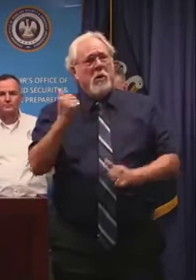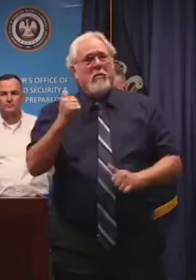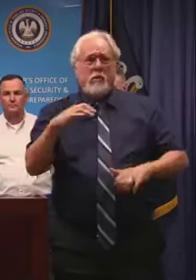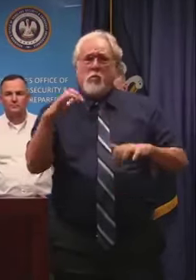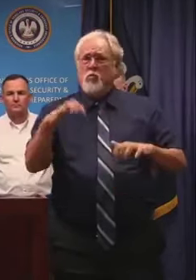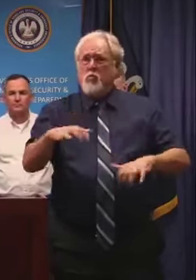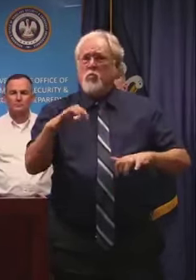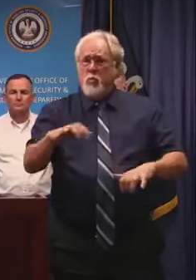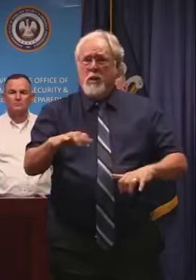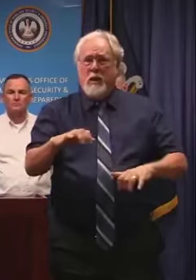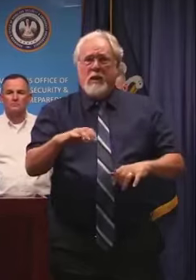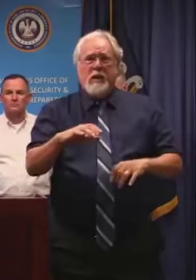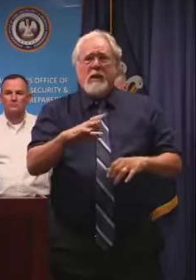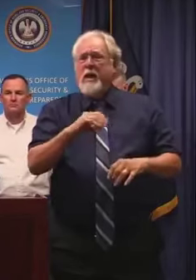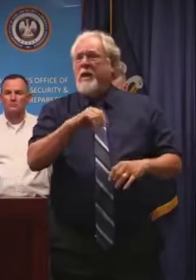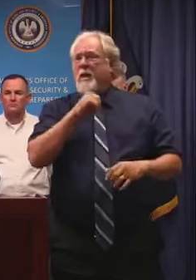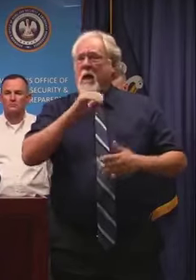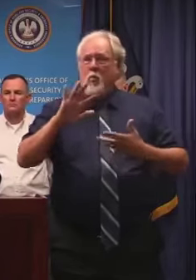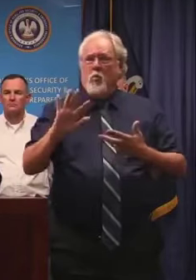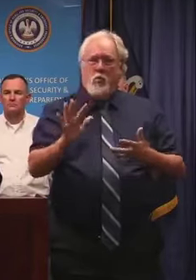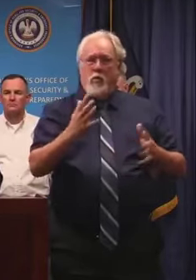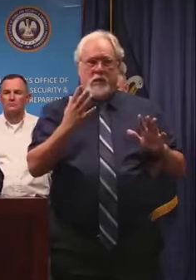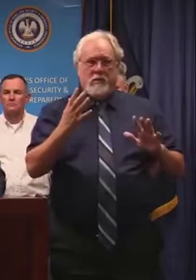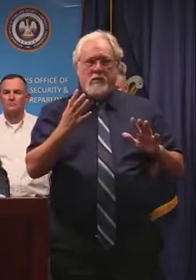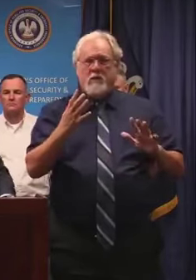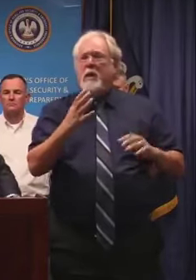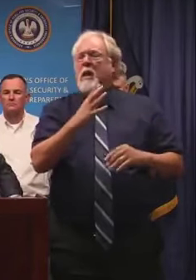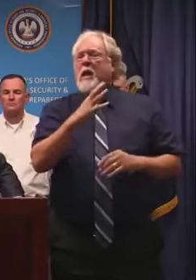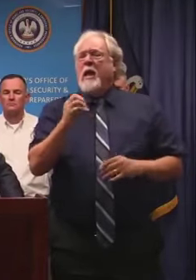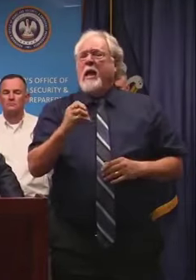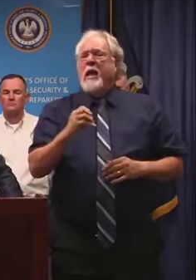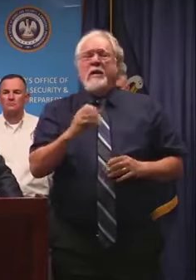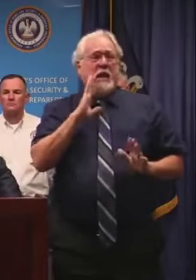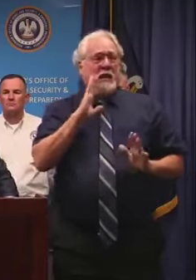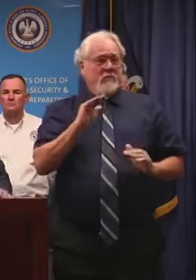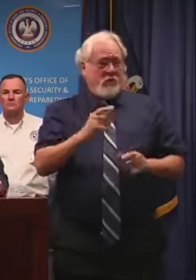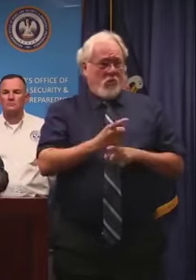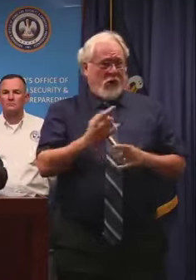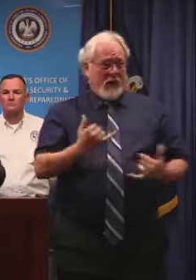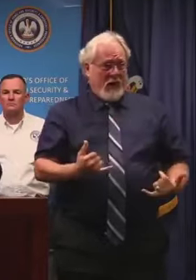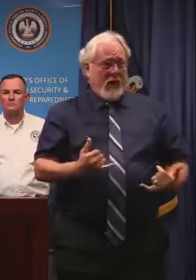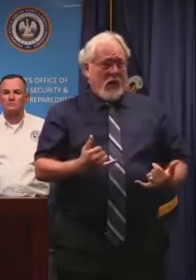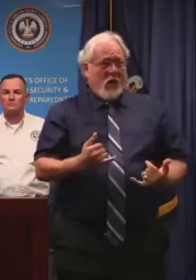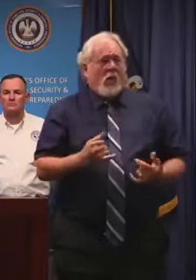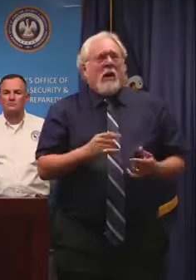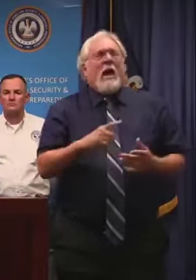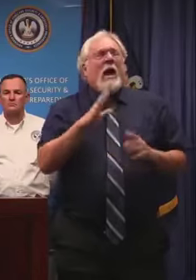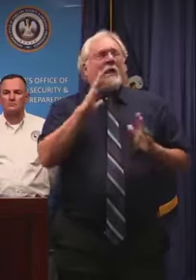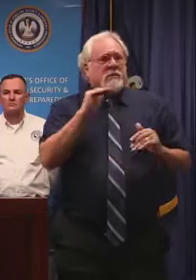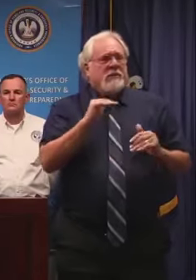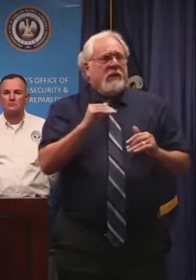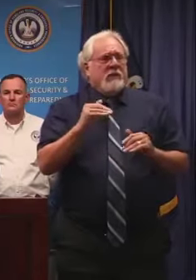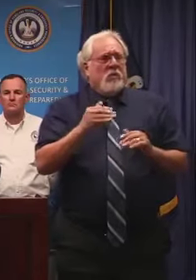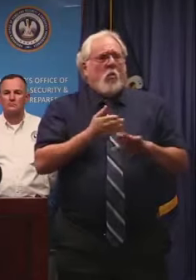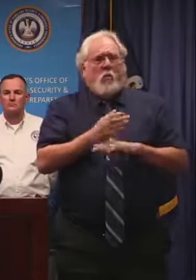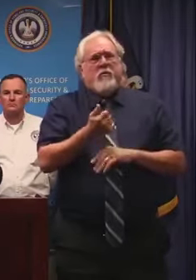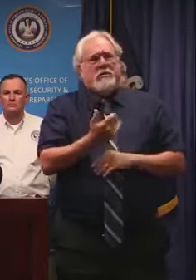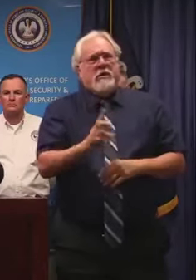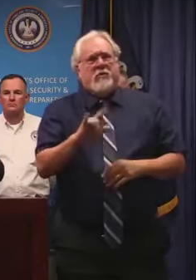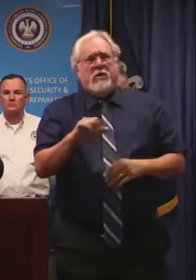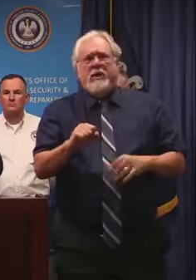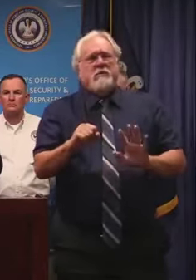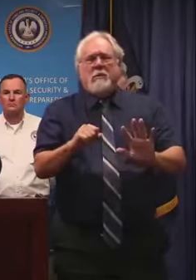rain event and not a wind event. And the expectations right now, and these expectations are over several days.